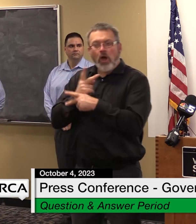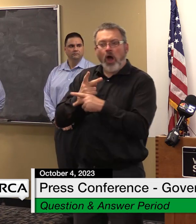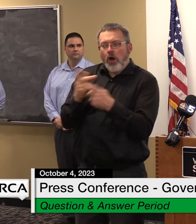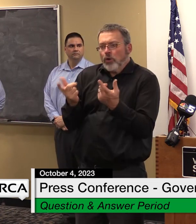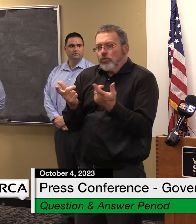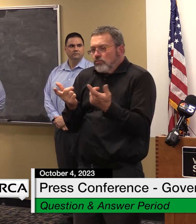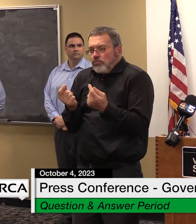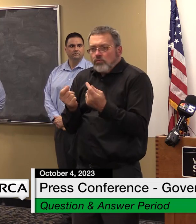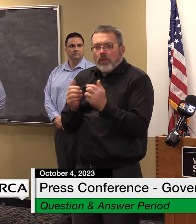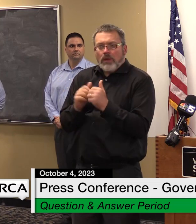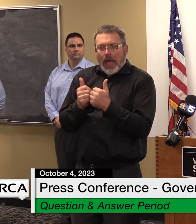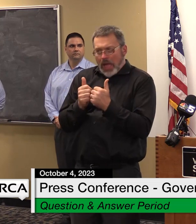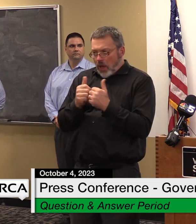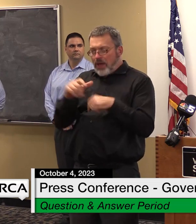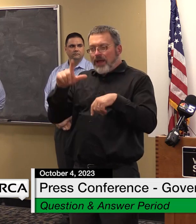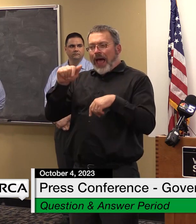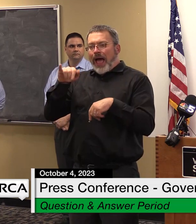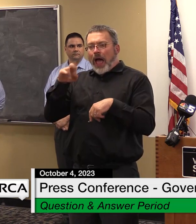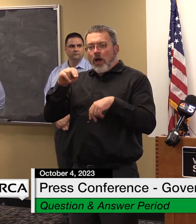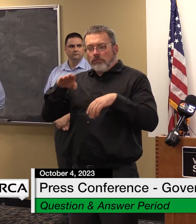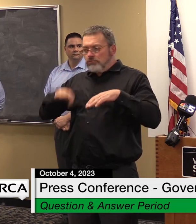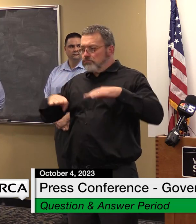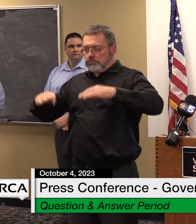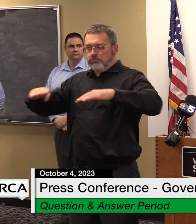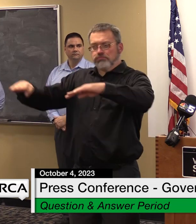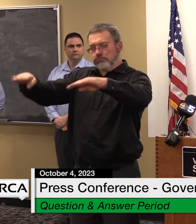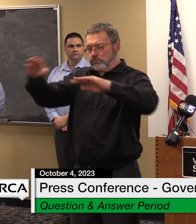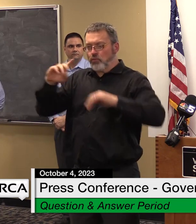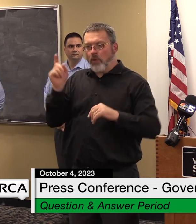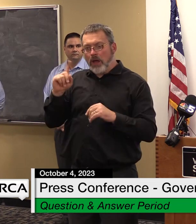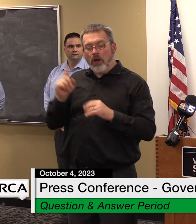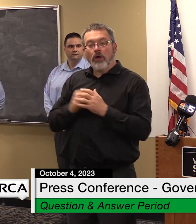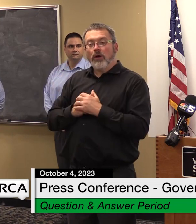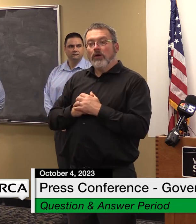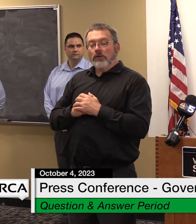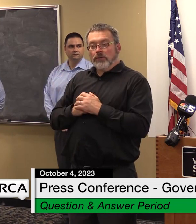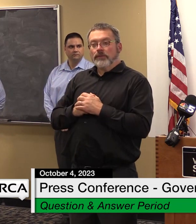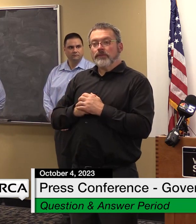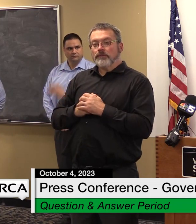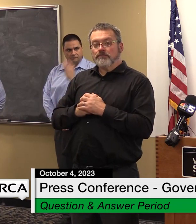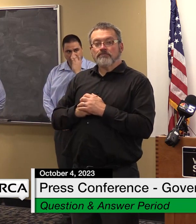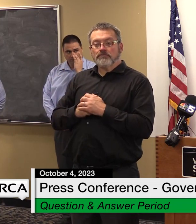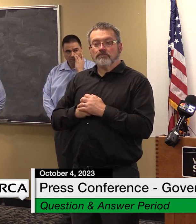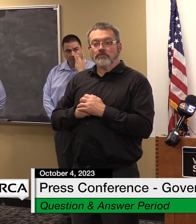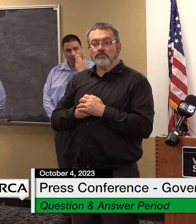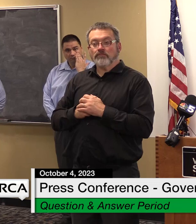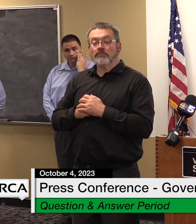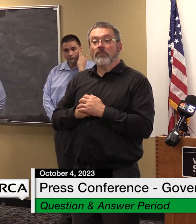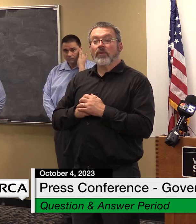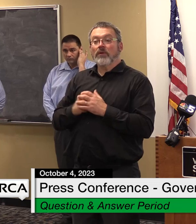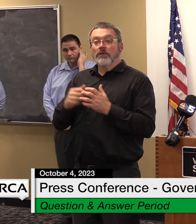how we'll lay it out. The city and the state are in concurrence that will